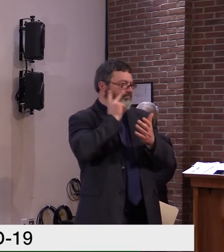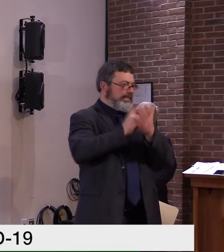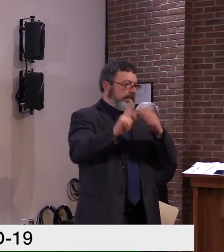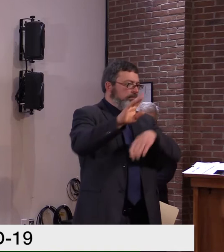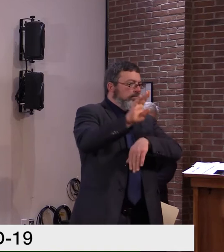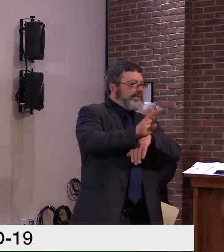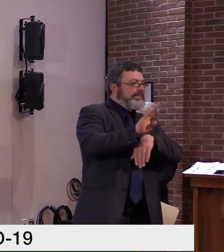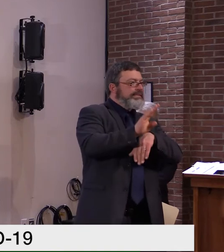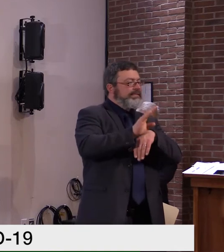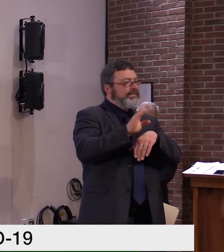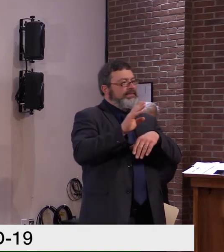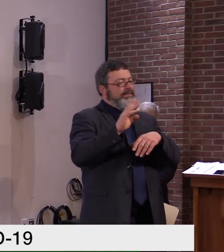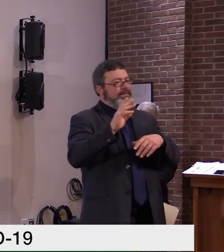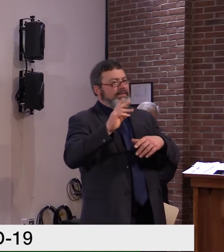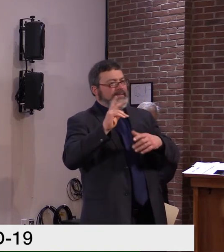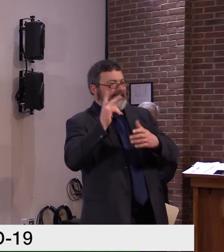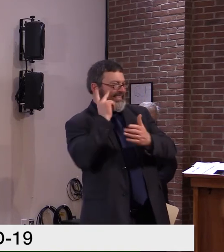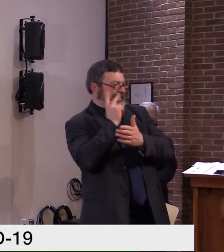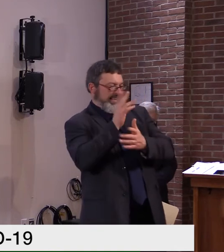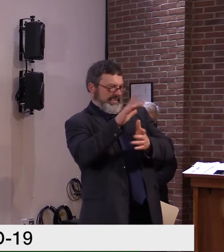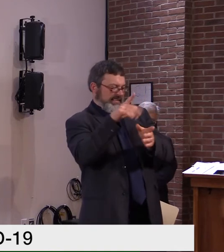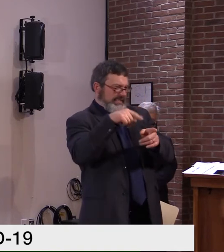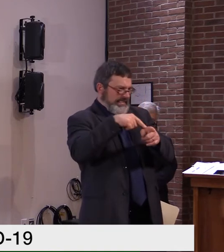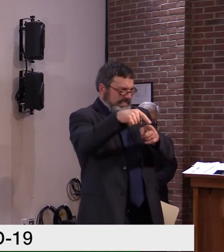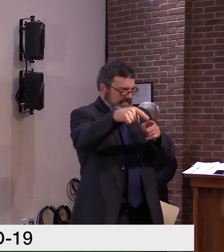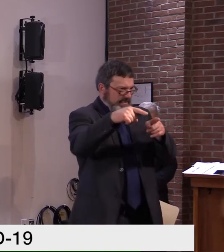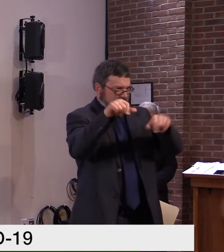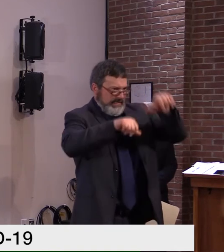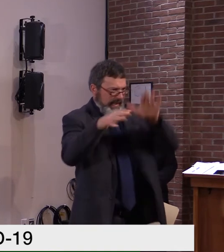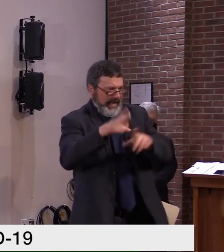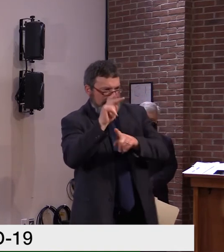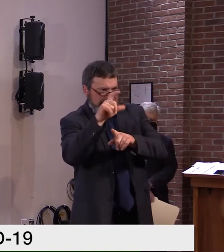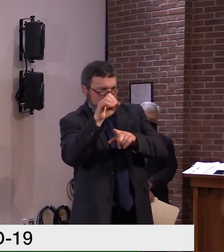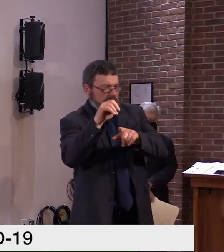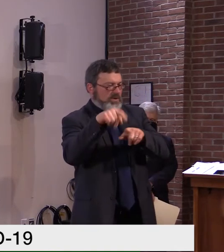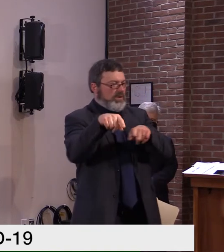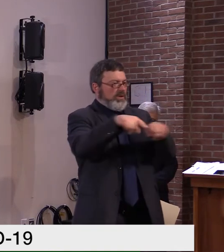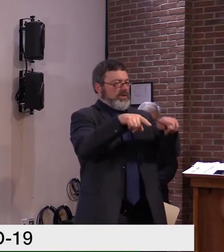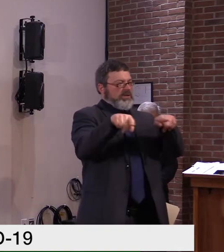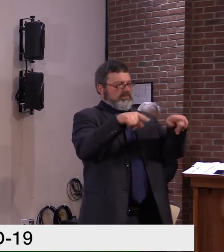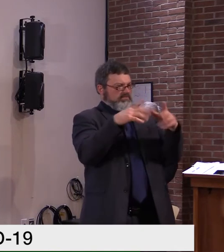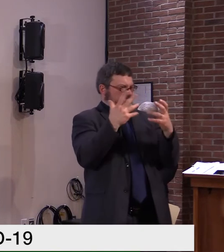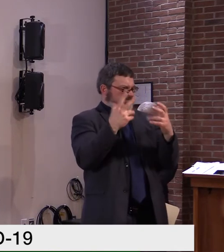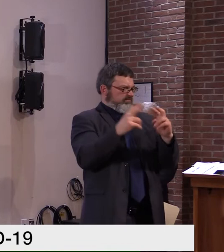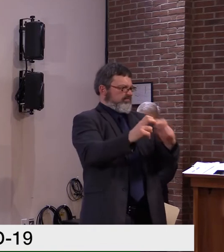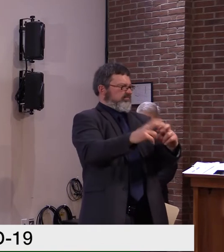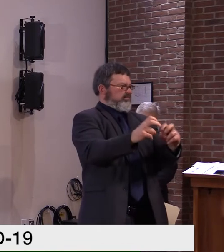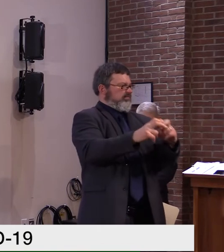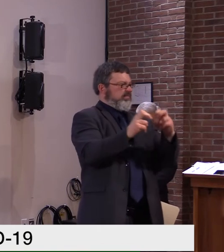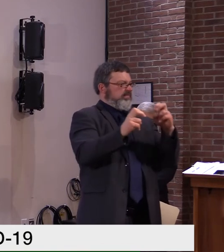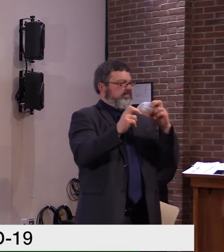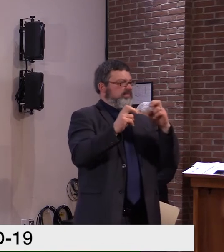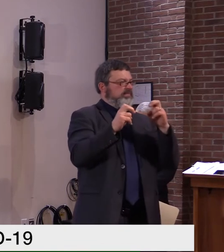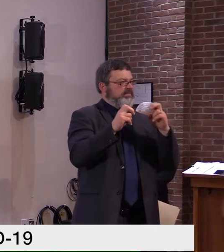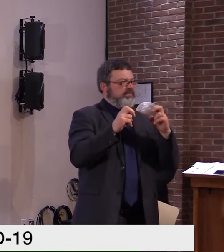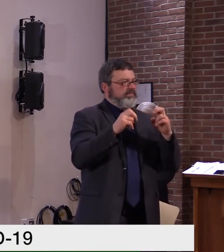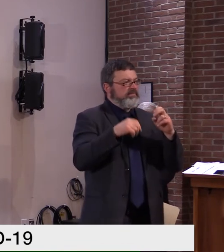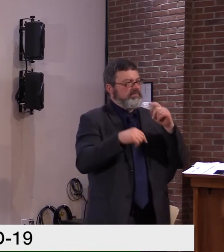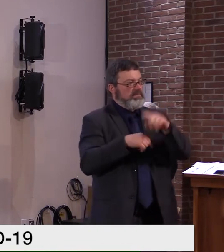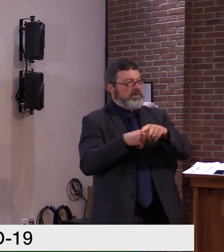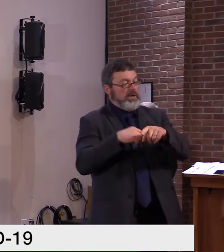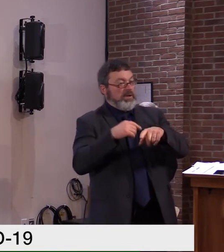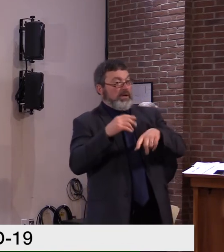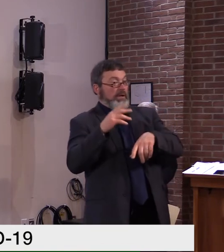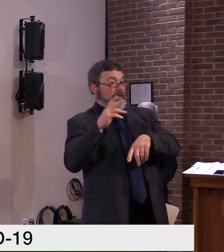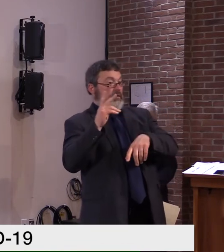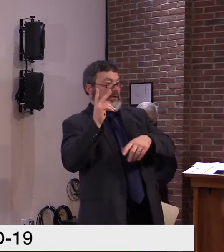I'll defer to Dr. Kelso, maybe knowing more about the situation in particular, but as far as the church guidance, Governor, you're right.